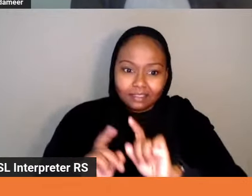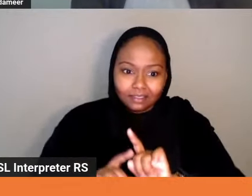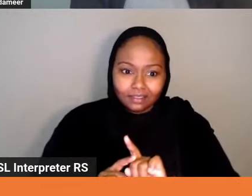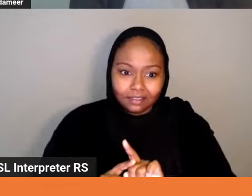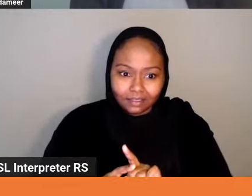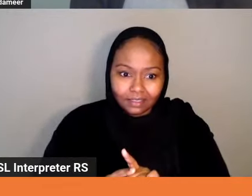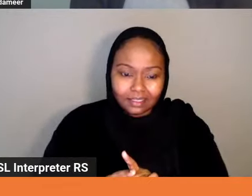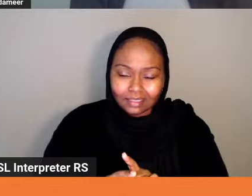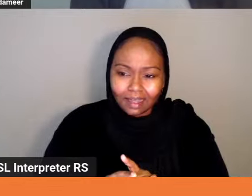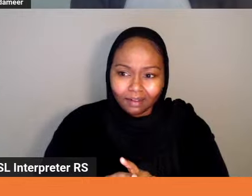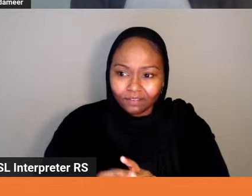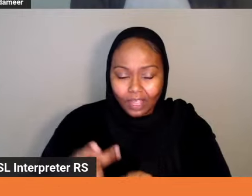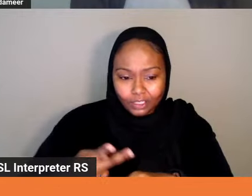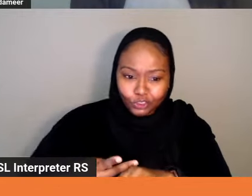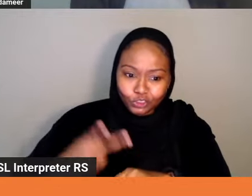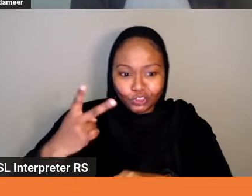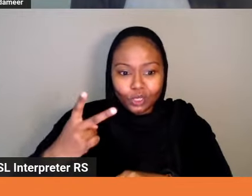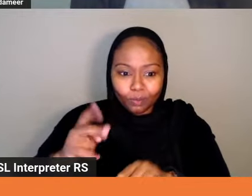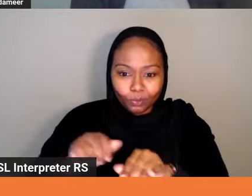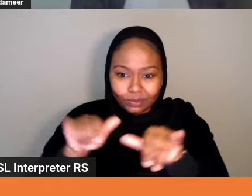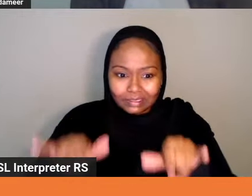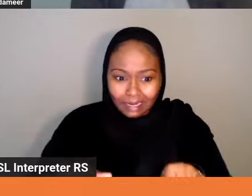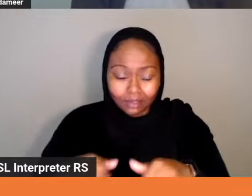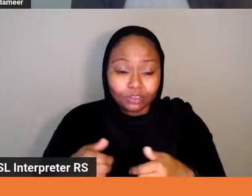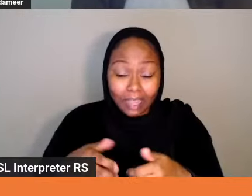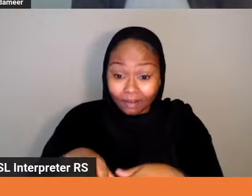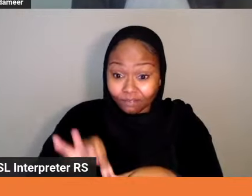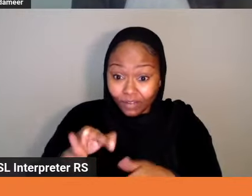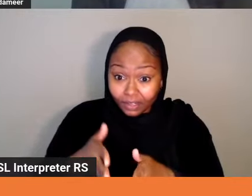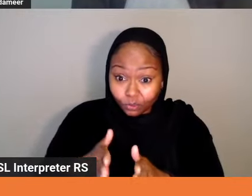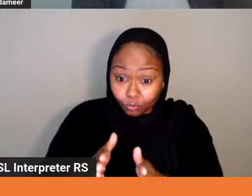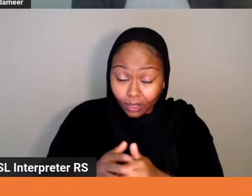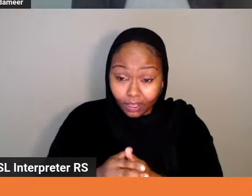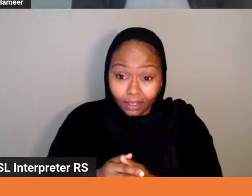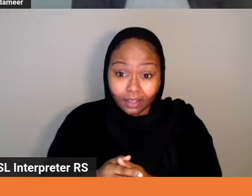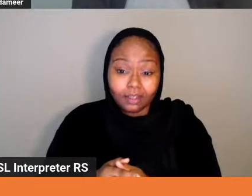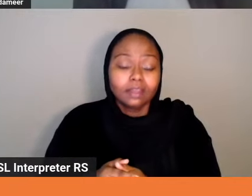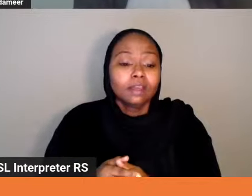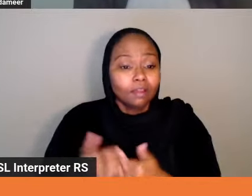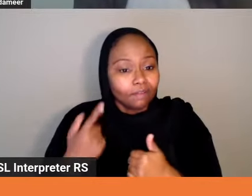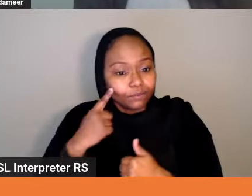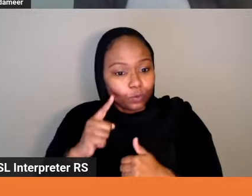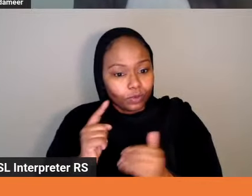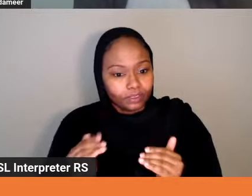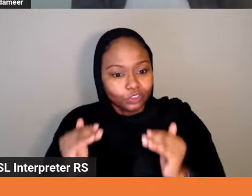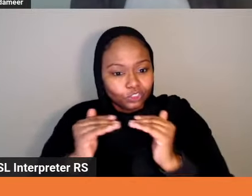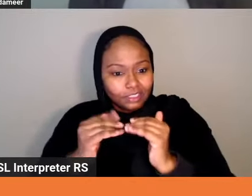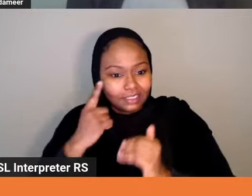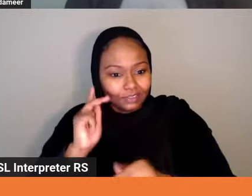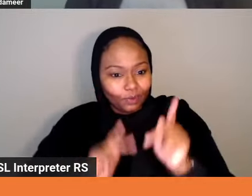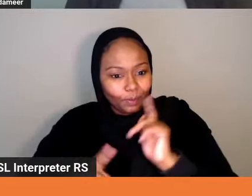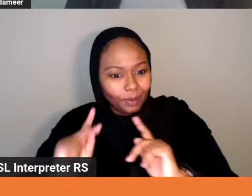double standards and find the way how we can bring justice for the people.